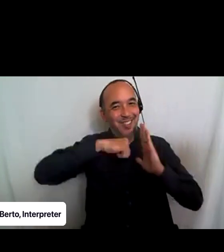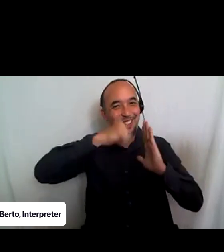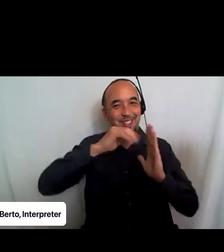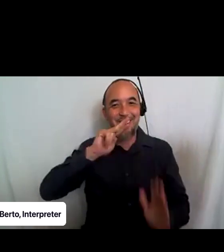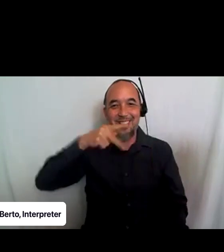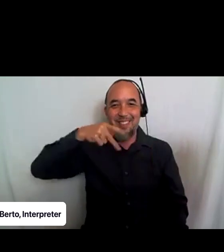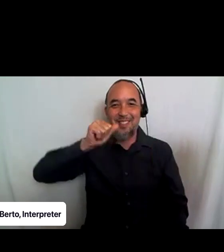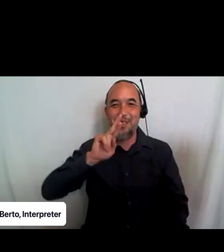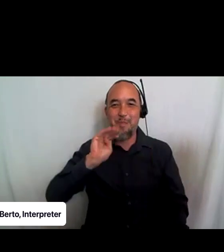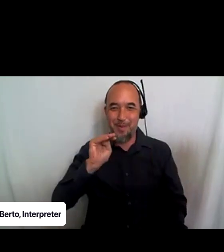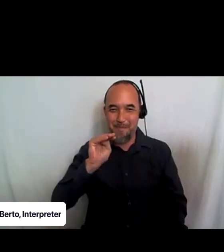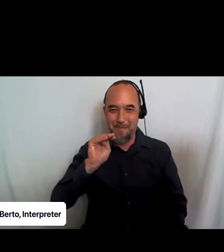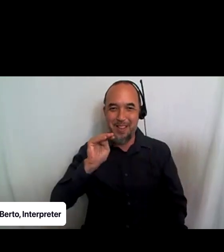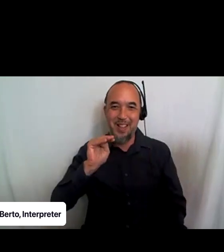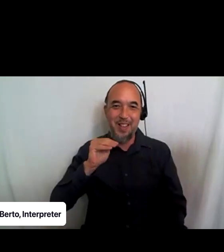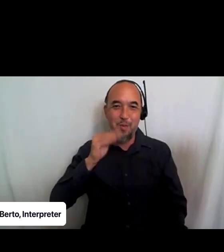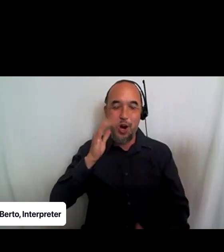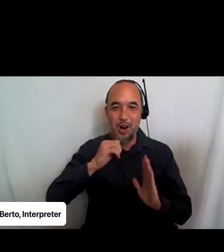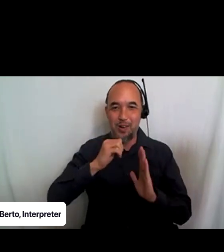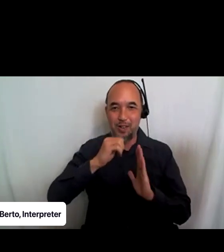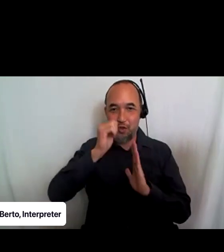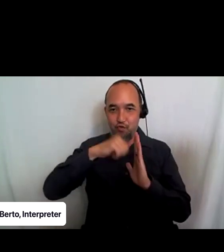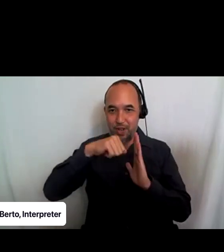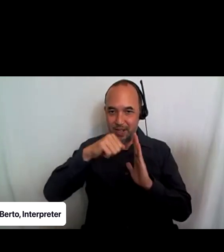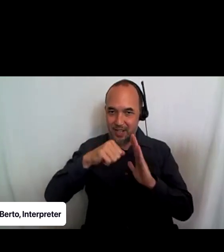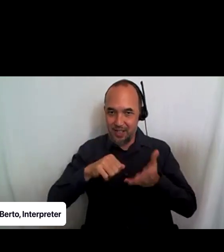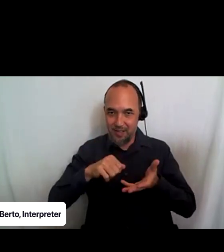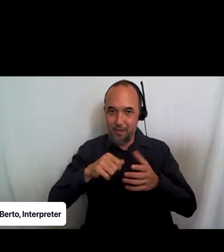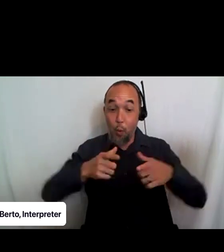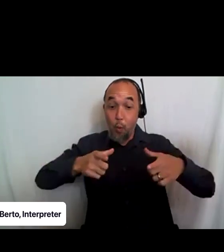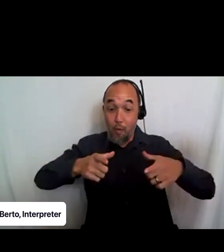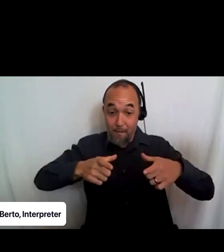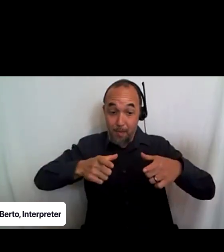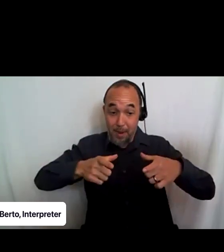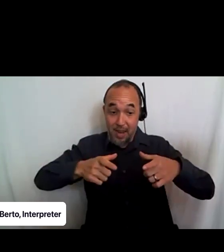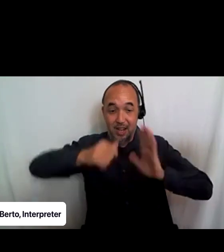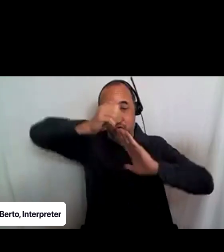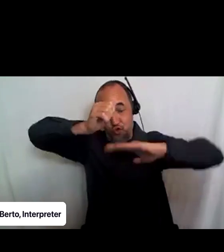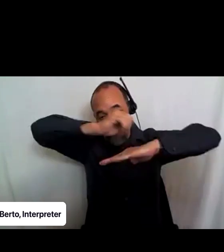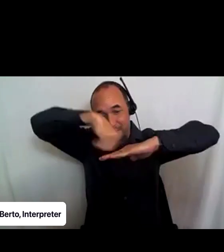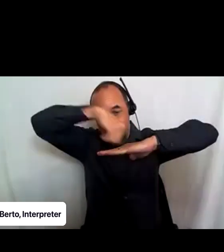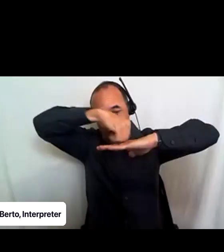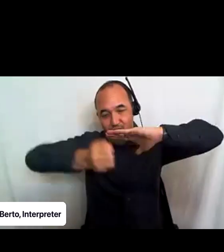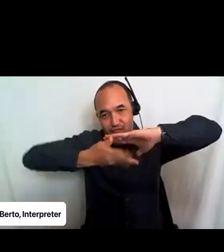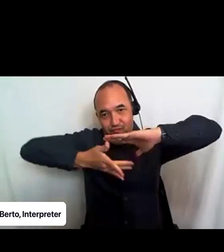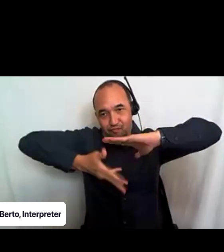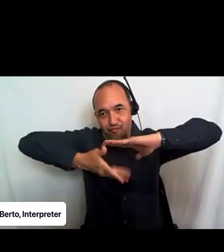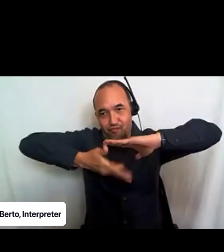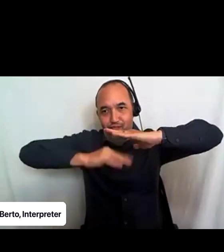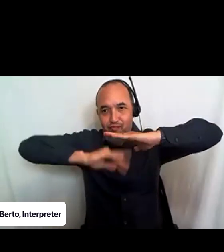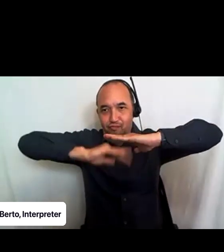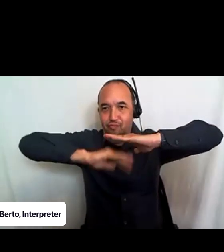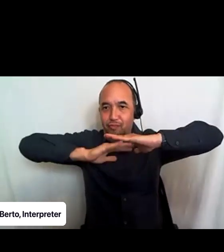shred it uh into the pan as I cook it. Um, but we're gonna